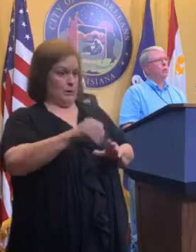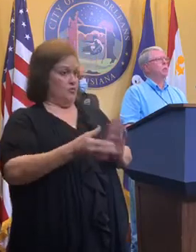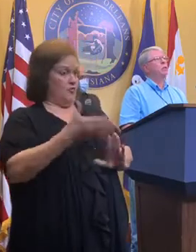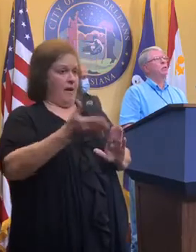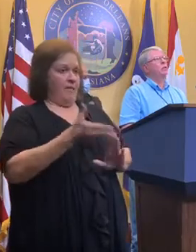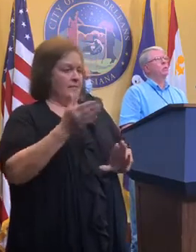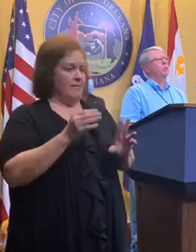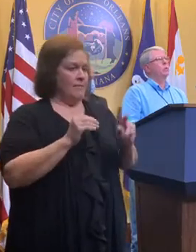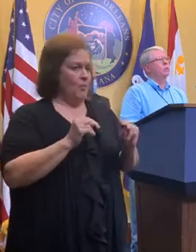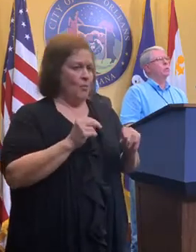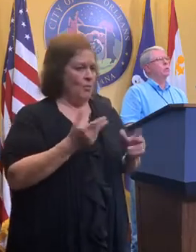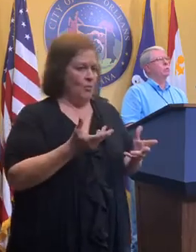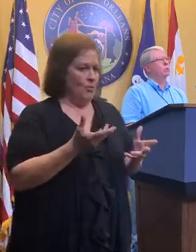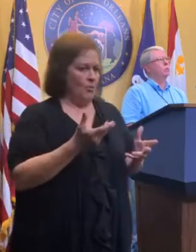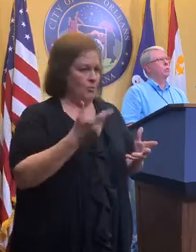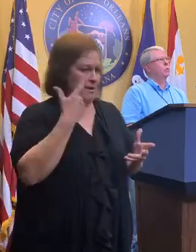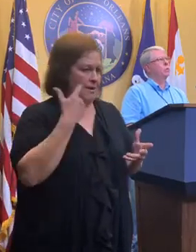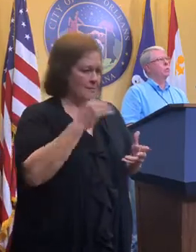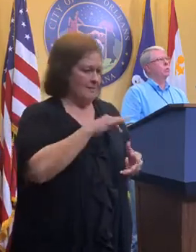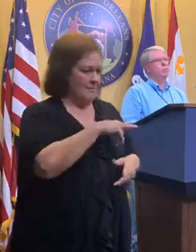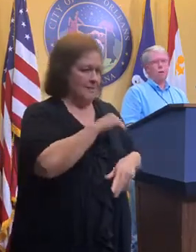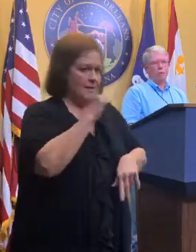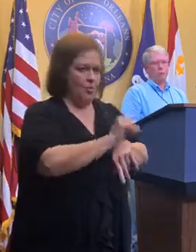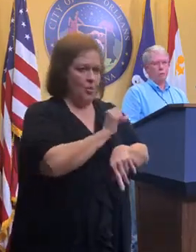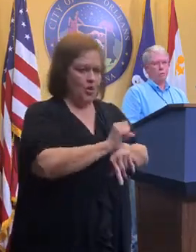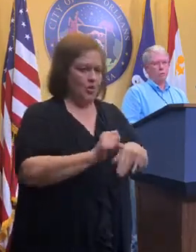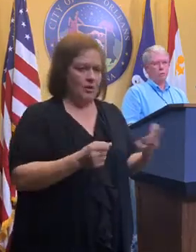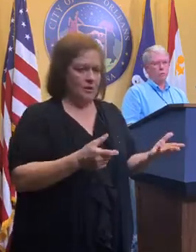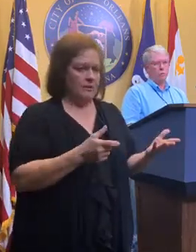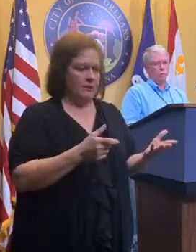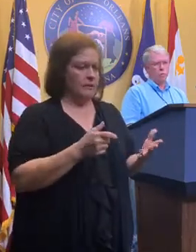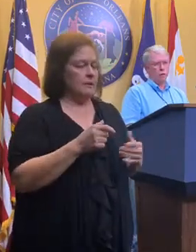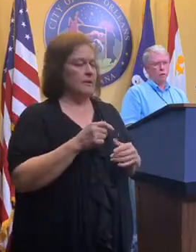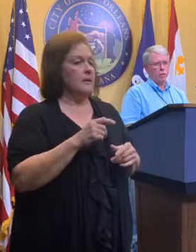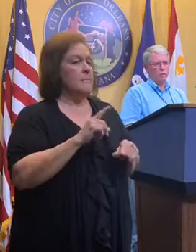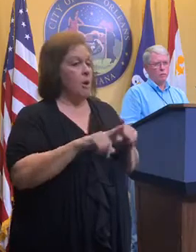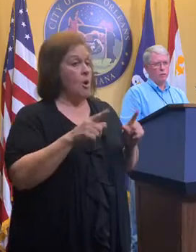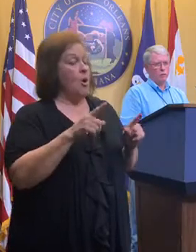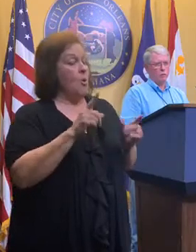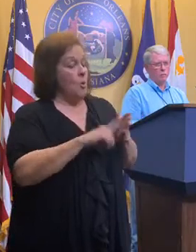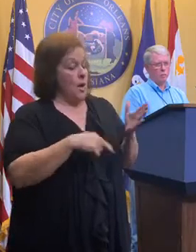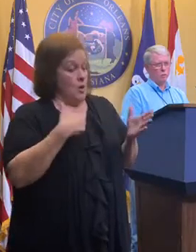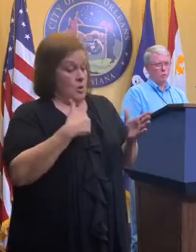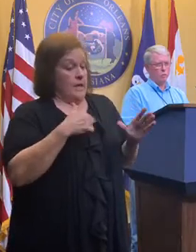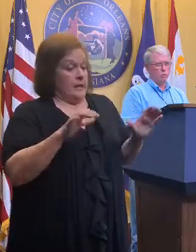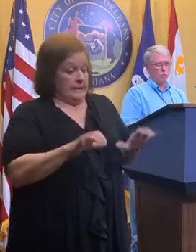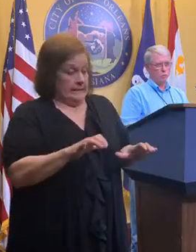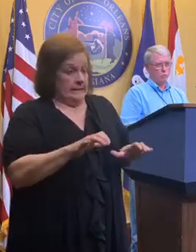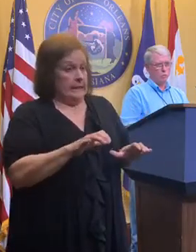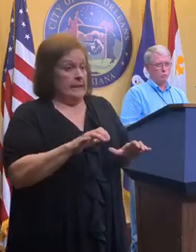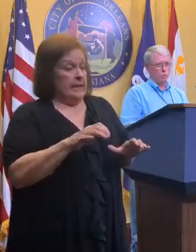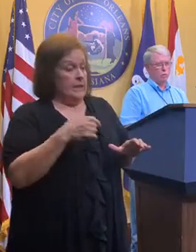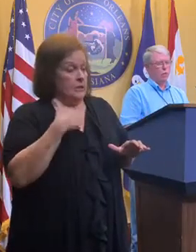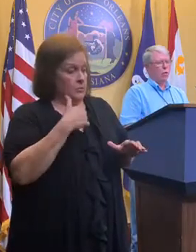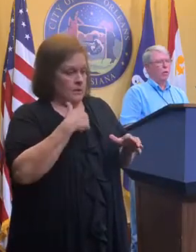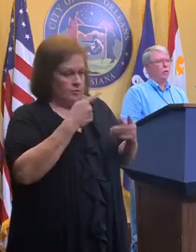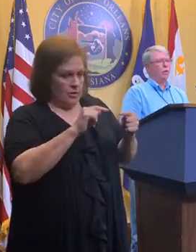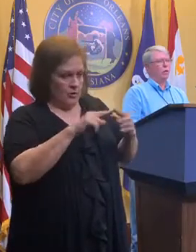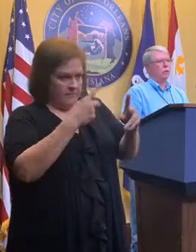But I think, what we do have is we mapped out the entire power distribution system